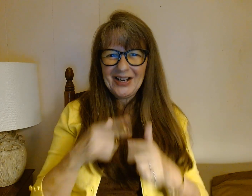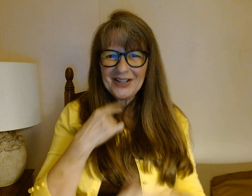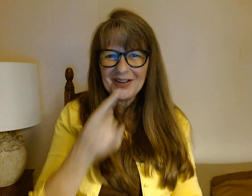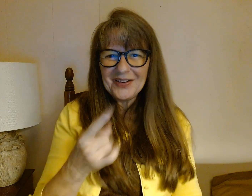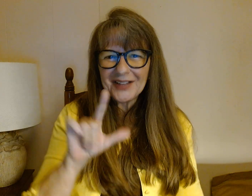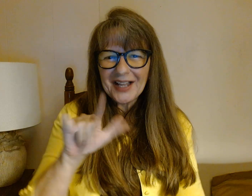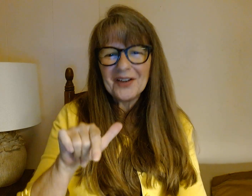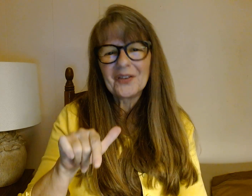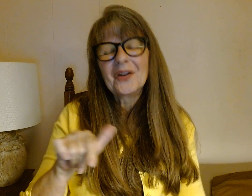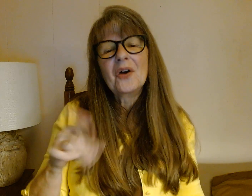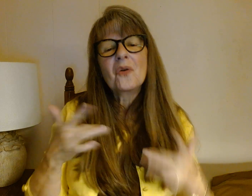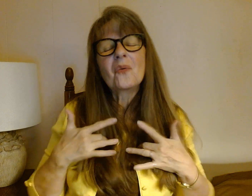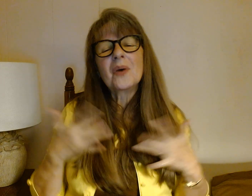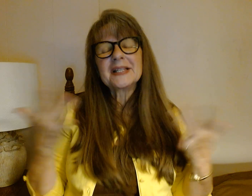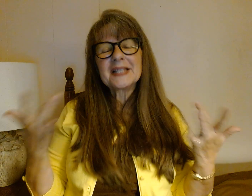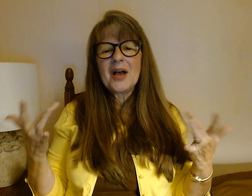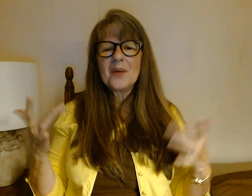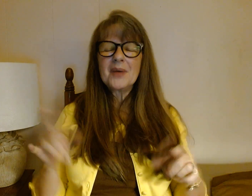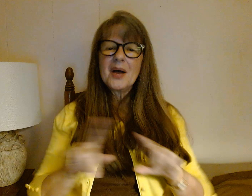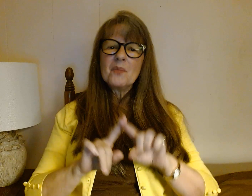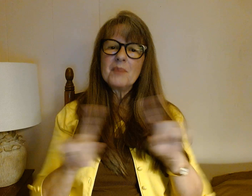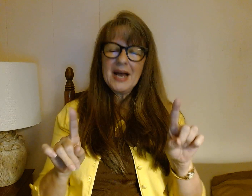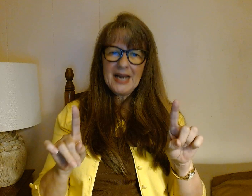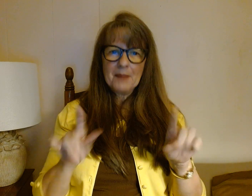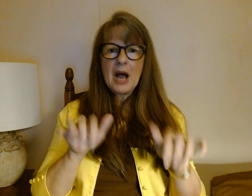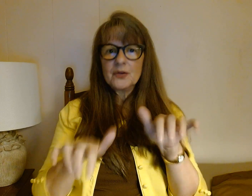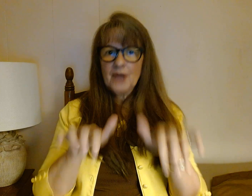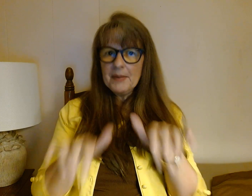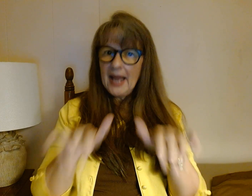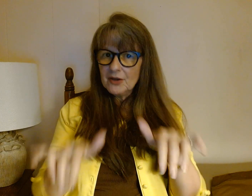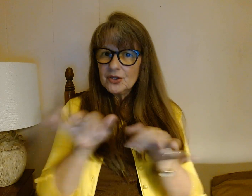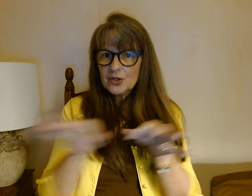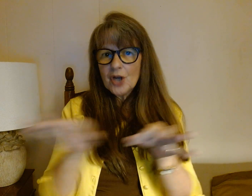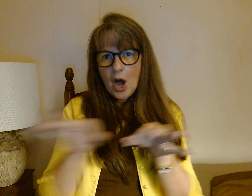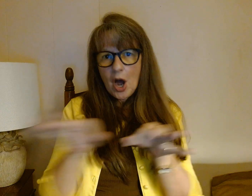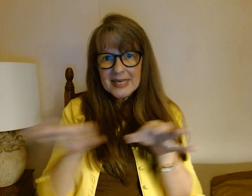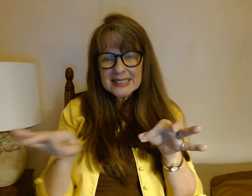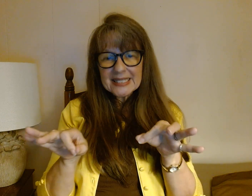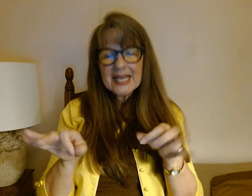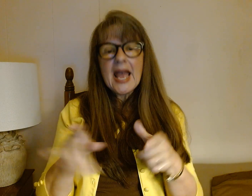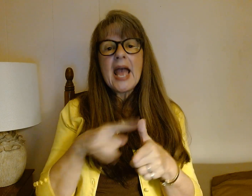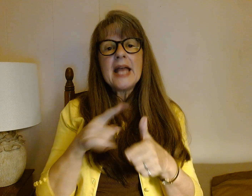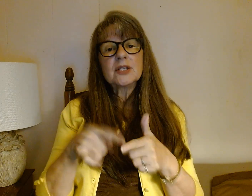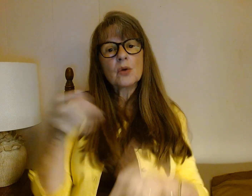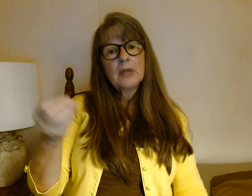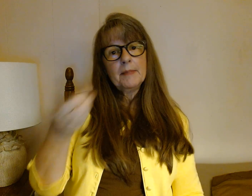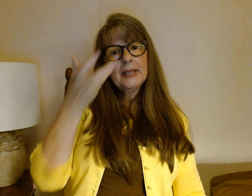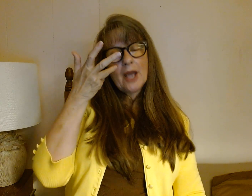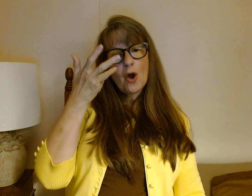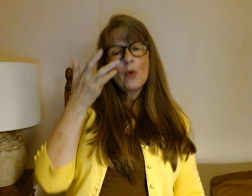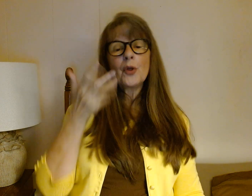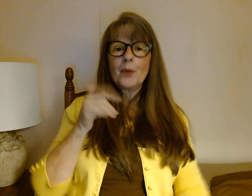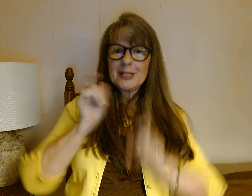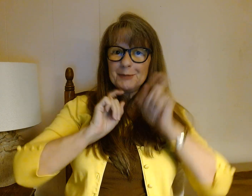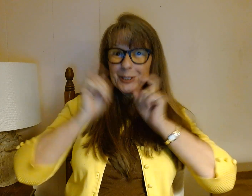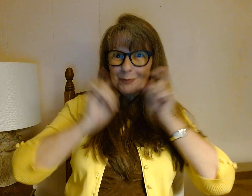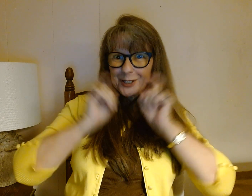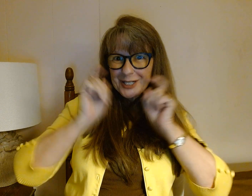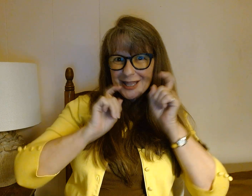you later what's up. But I'll type it out into the comments. And so let me know. There was some expression